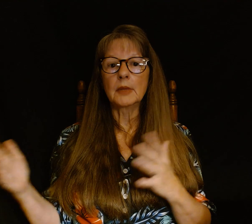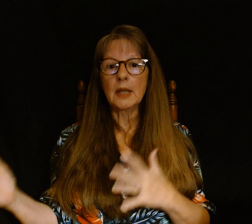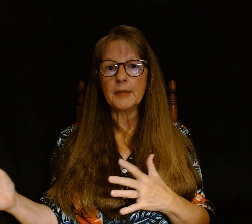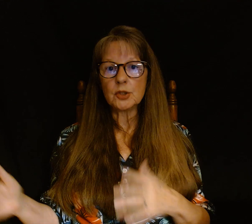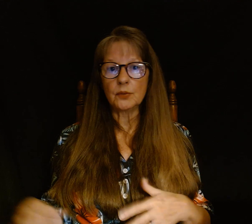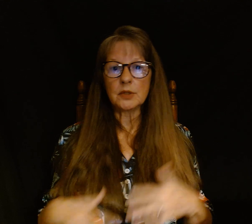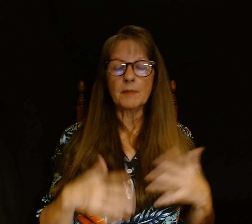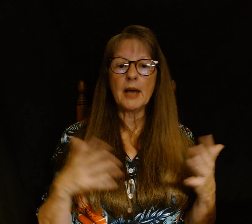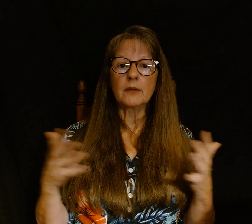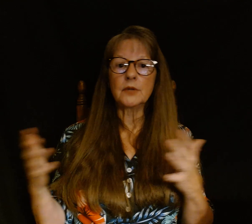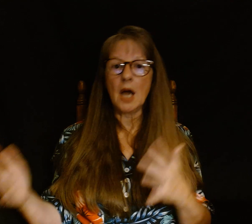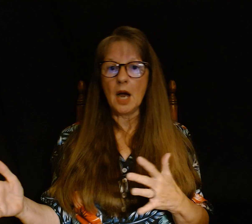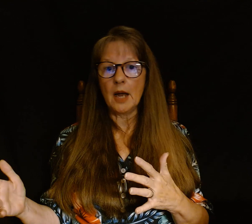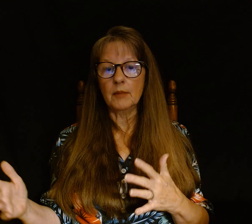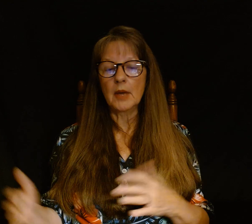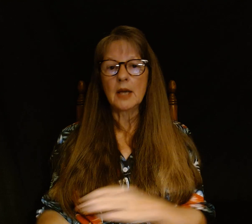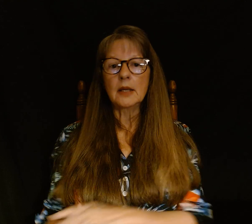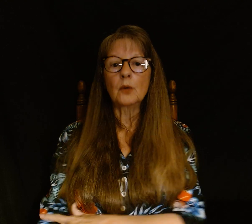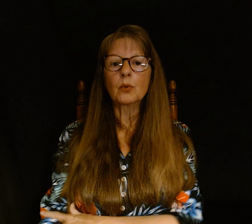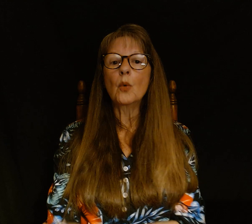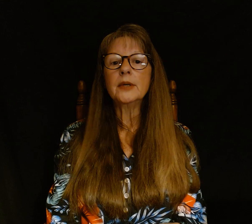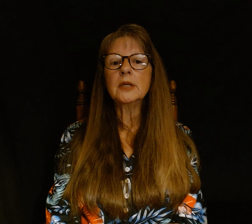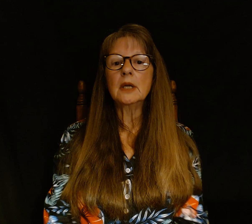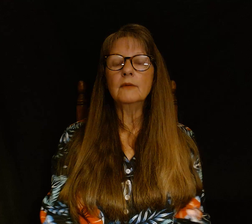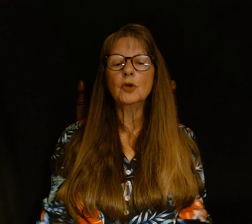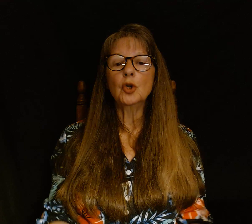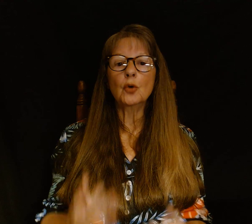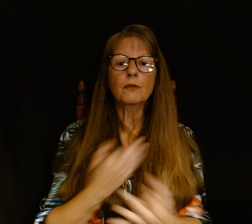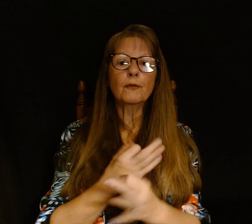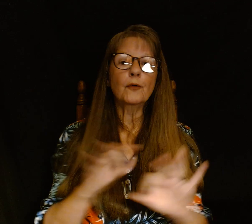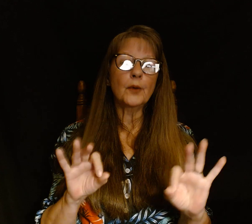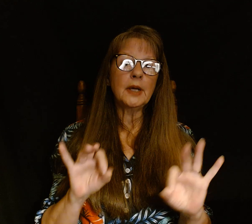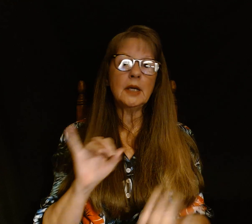limits, or this amount of time. Like, we're going to give you free,